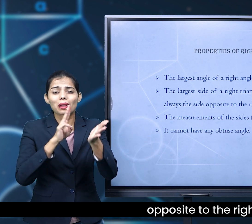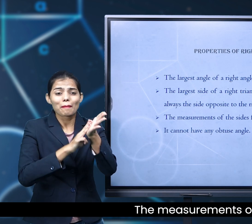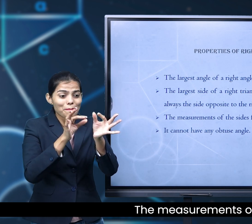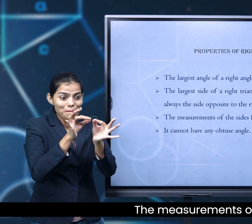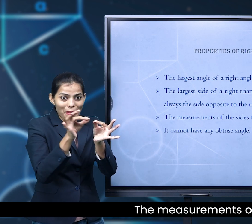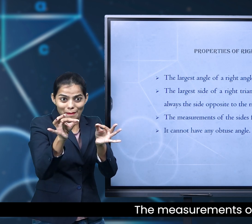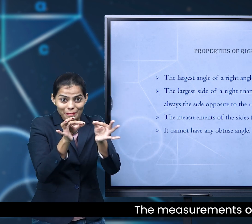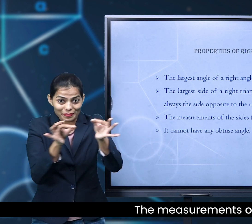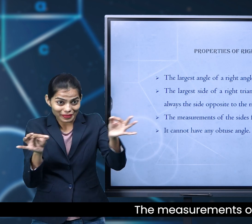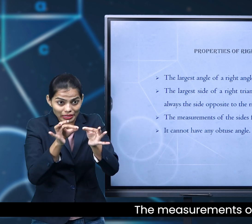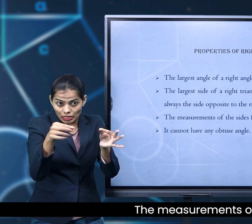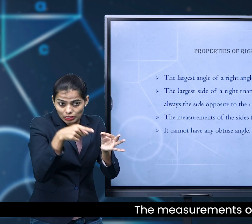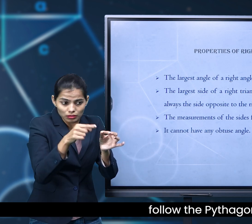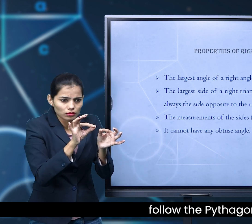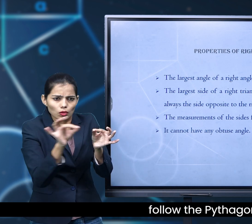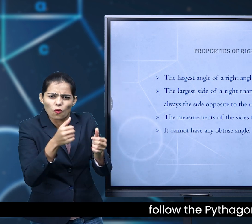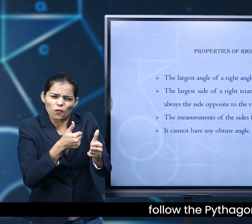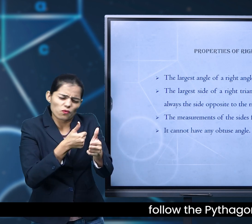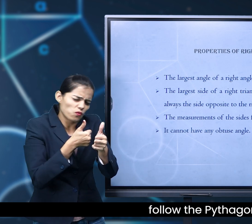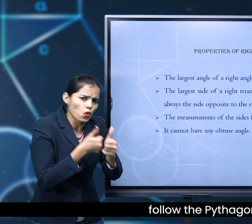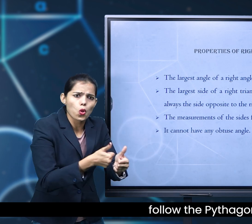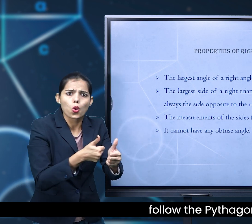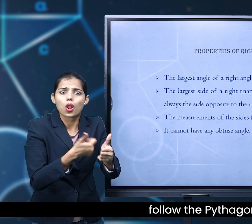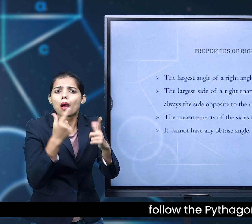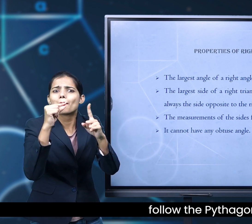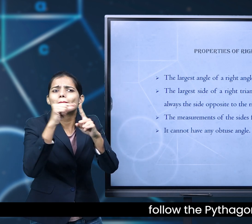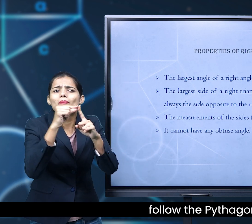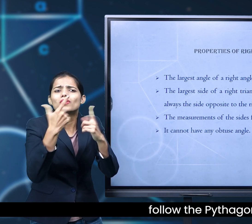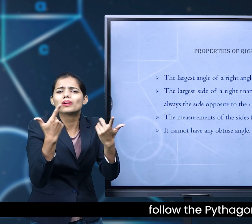The measurements of the sides follow the Pythagorean rule.